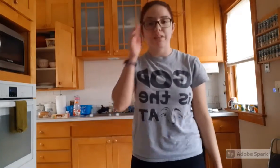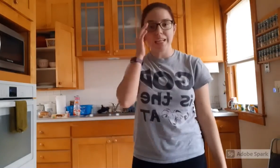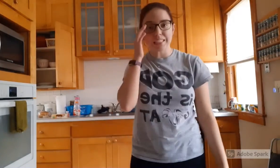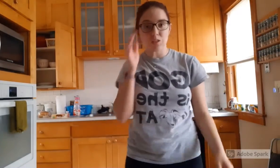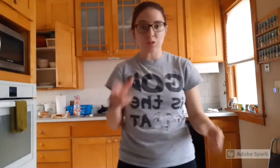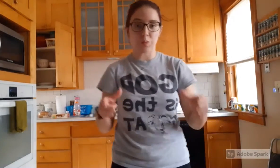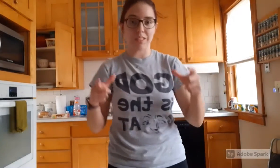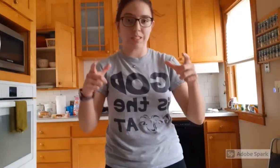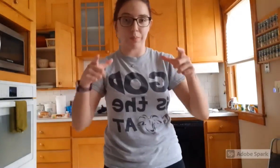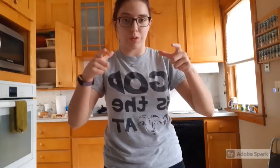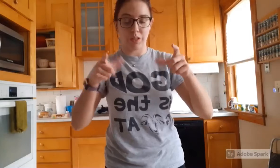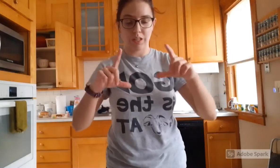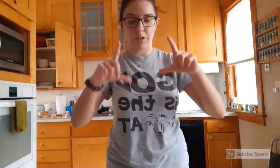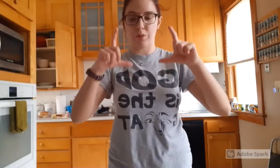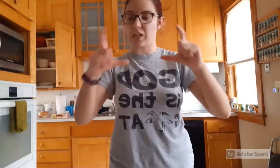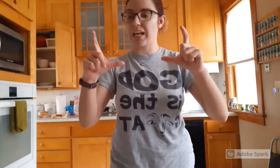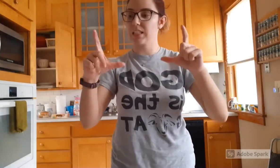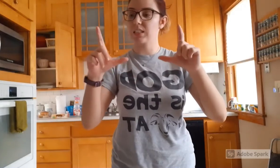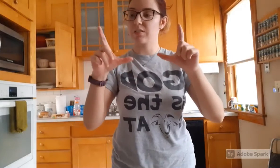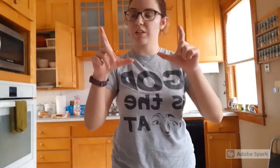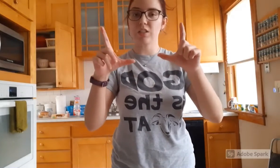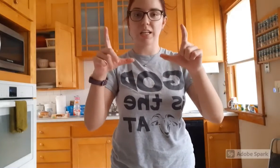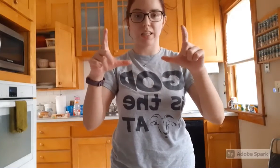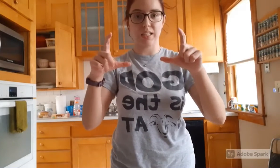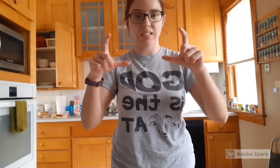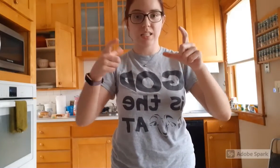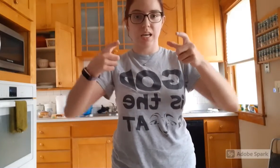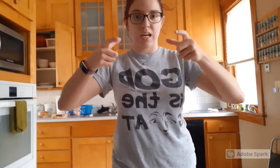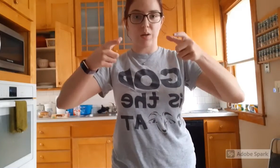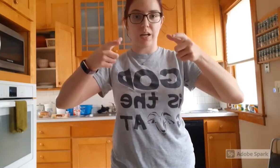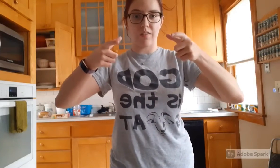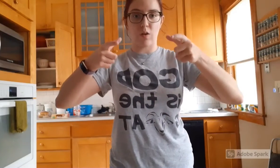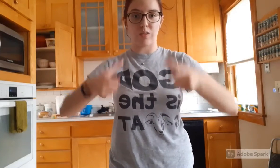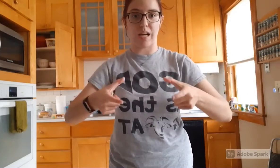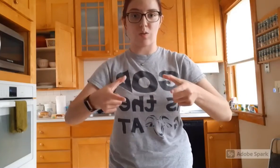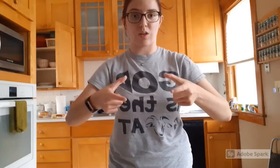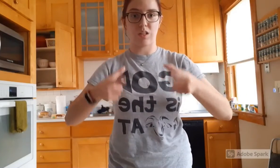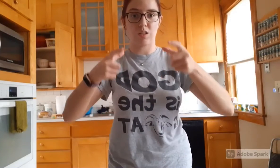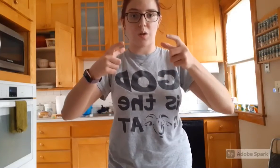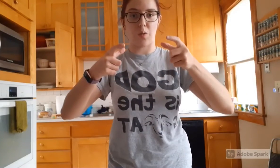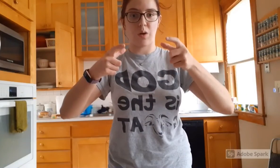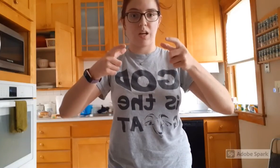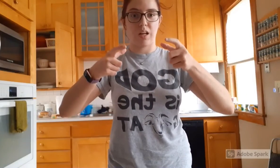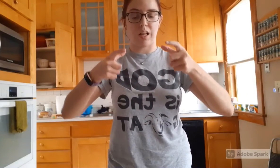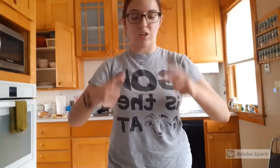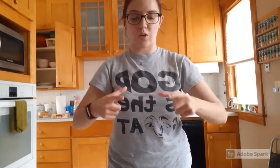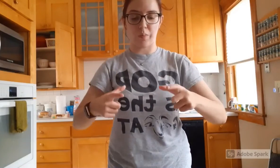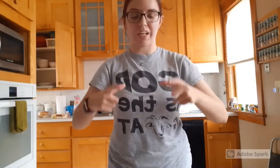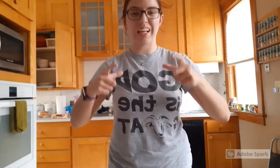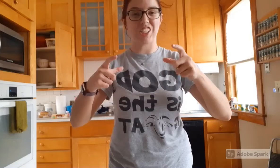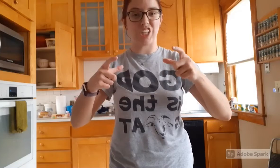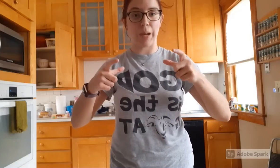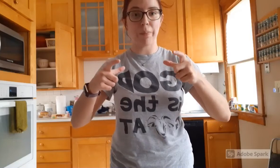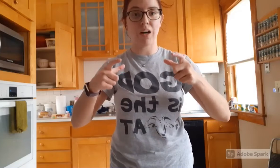Plate is also pretty simple. You put your fingers like this, and you kind of go downward. So like you're making a shape of a